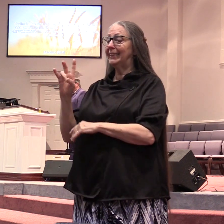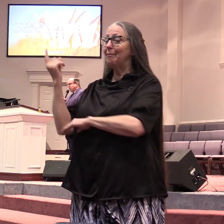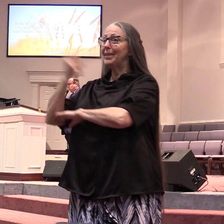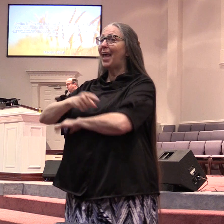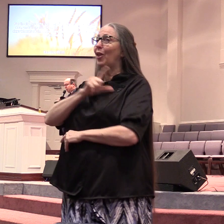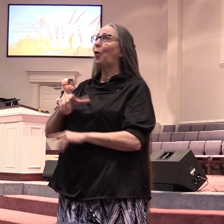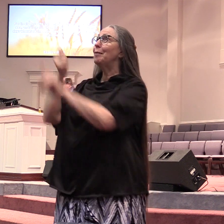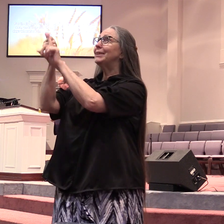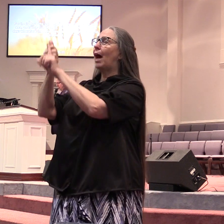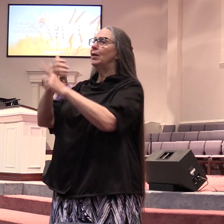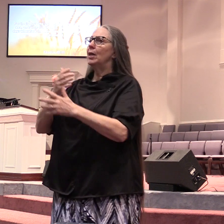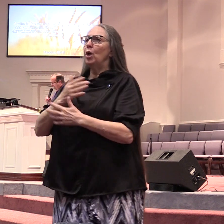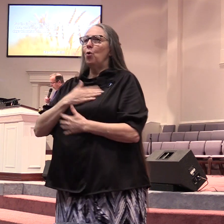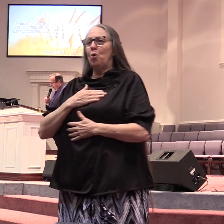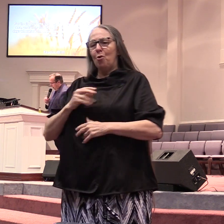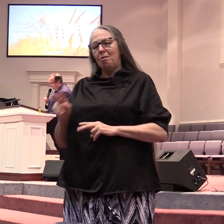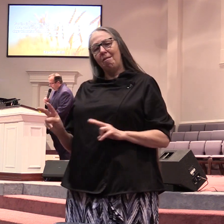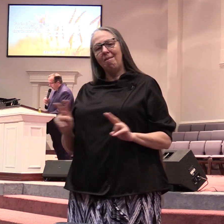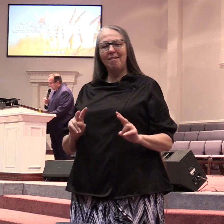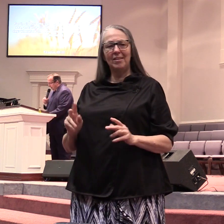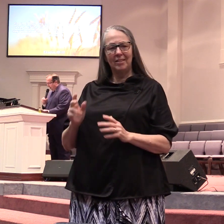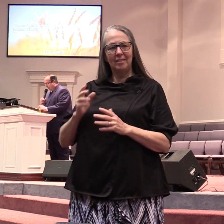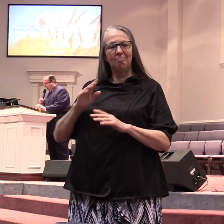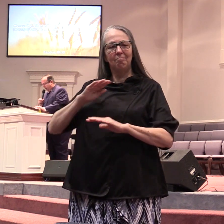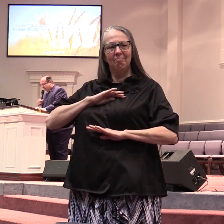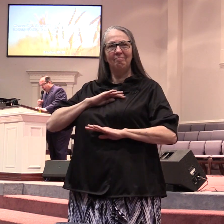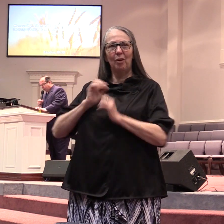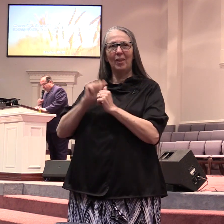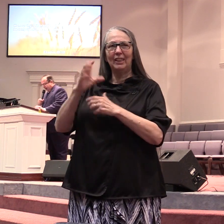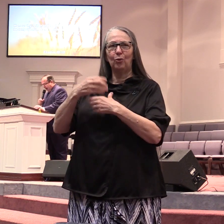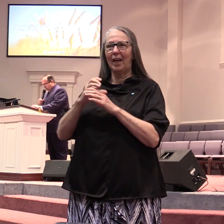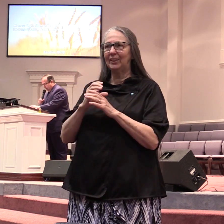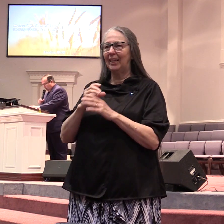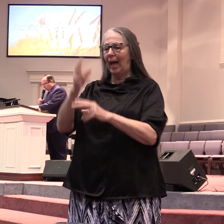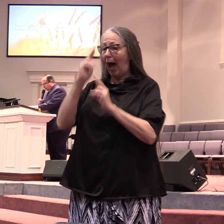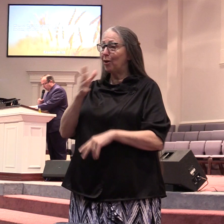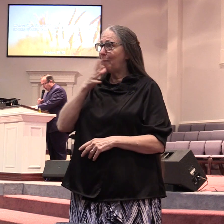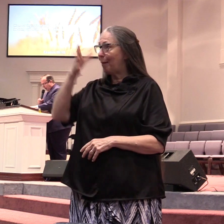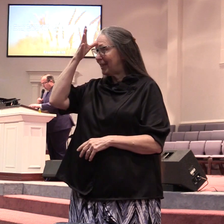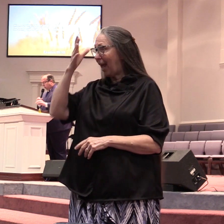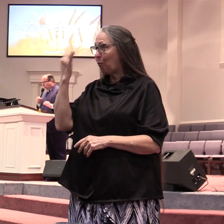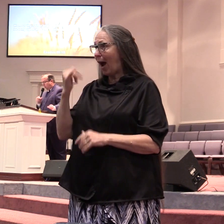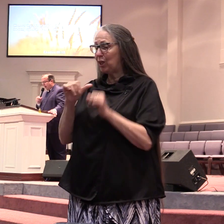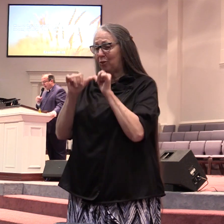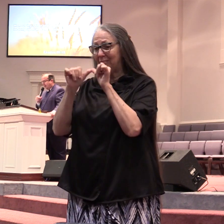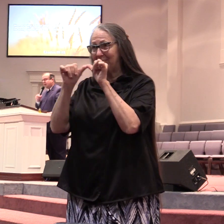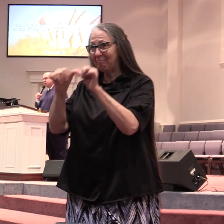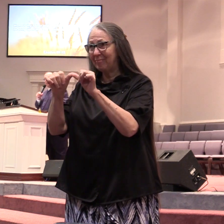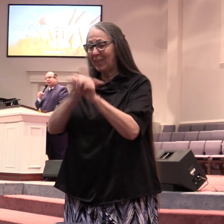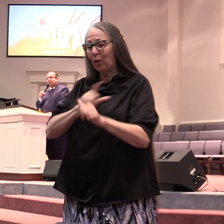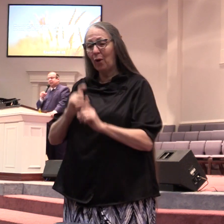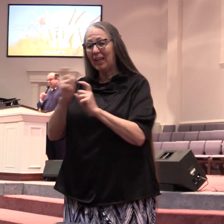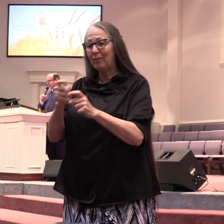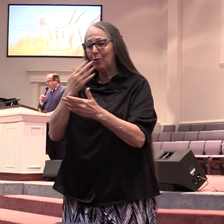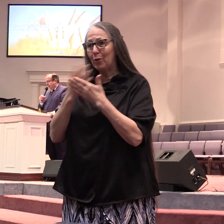Wherefore the Lord blessed the Sabbath day and hallowed it. Honor thy father and thy mother, that thy days may be long upon the land which the Lord thy God giveth